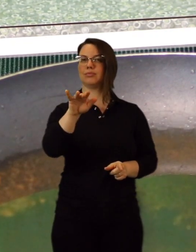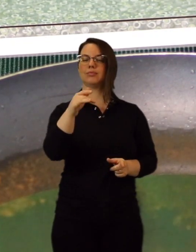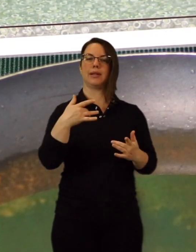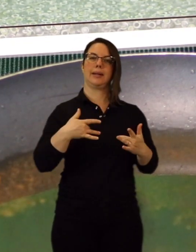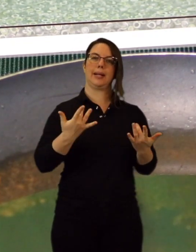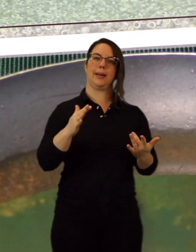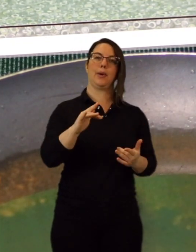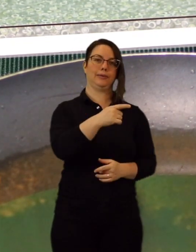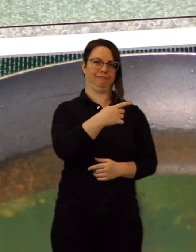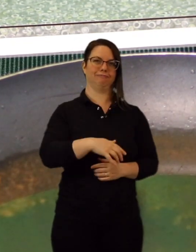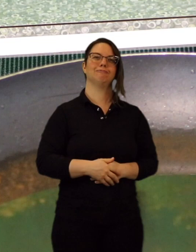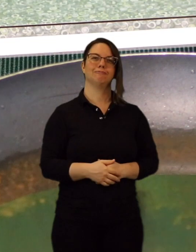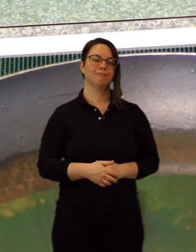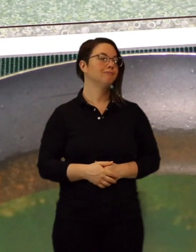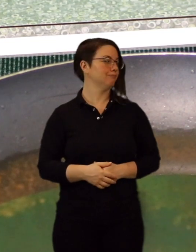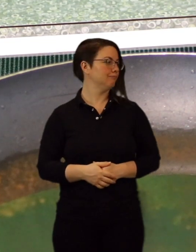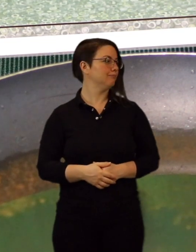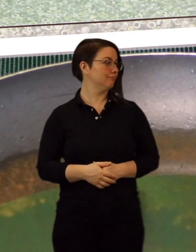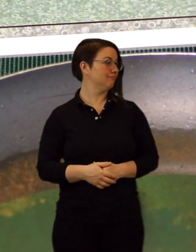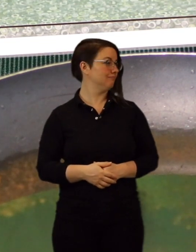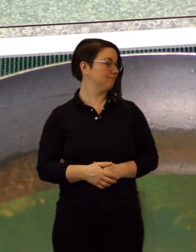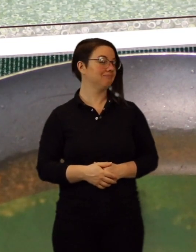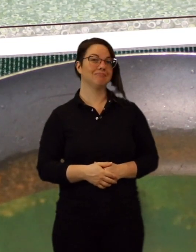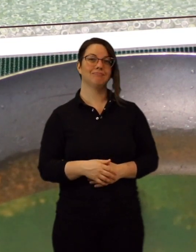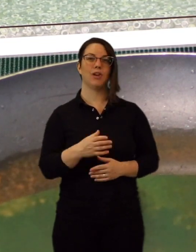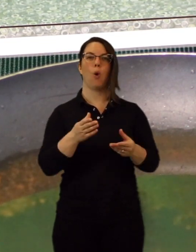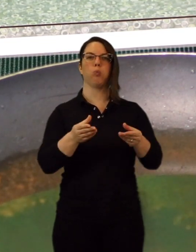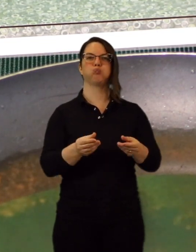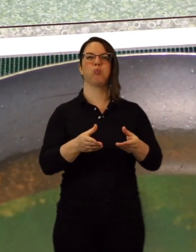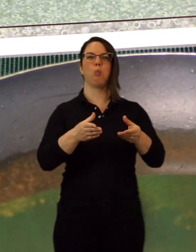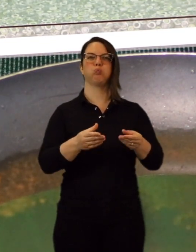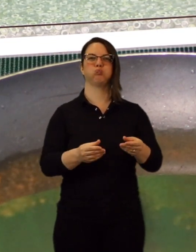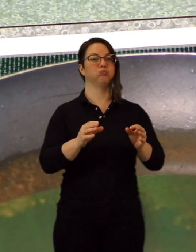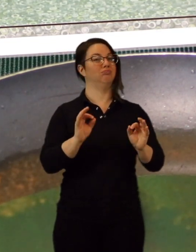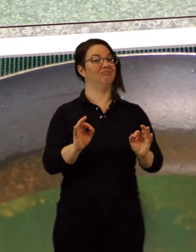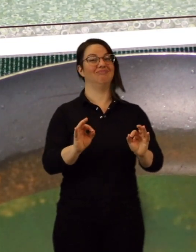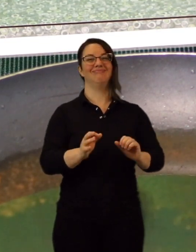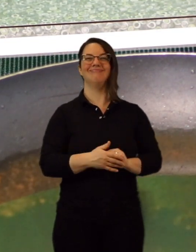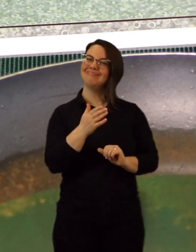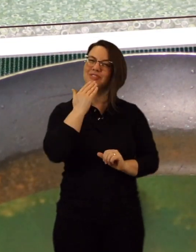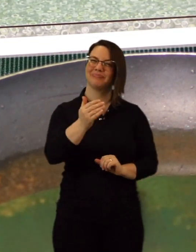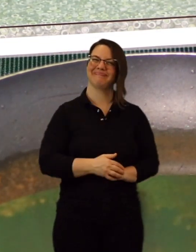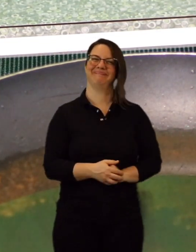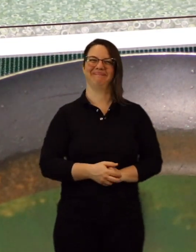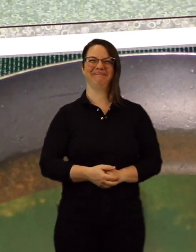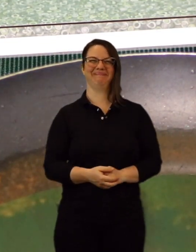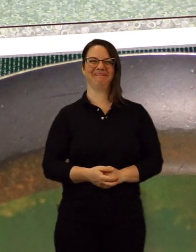like that, and nice and fluffy. Okay, thank you.